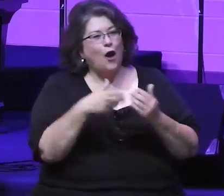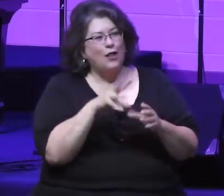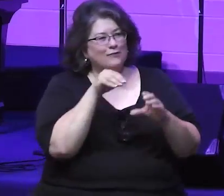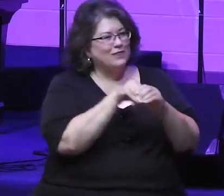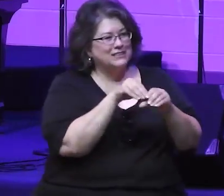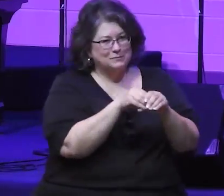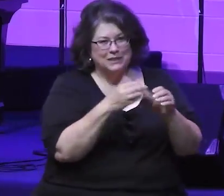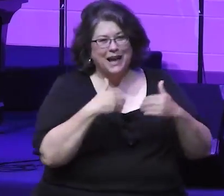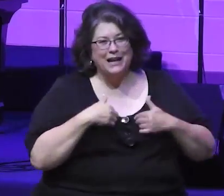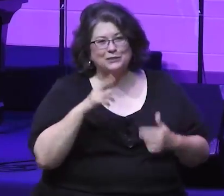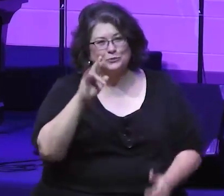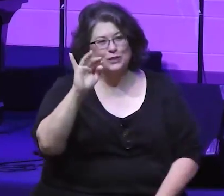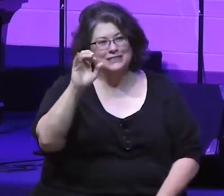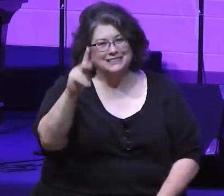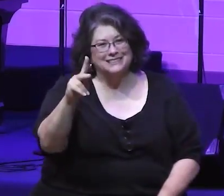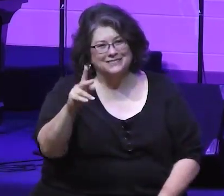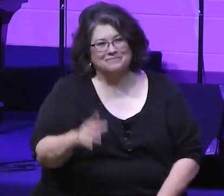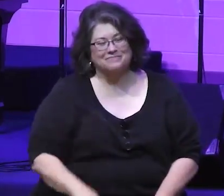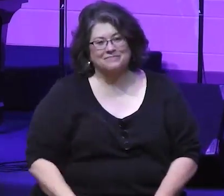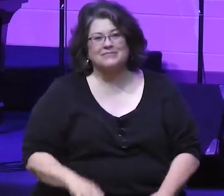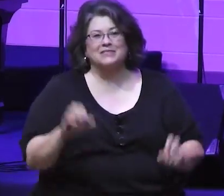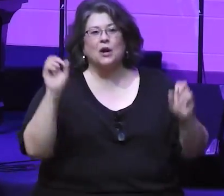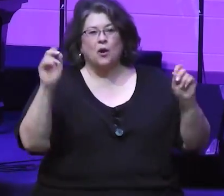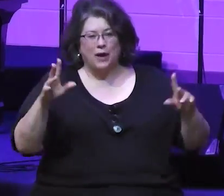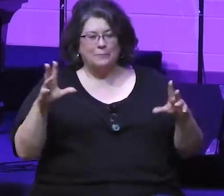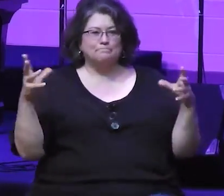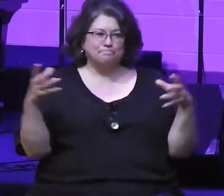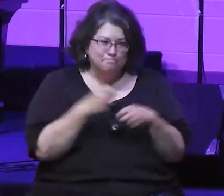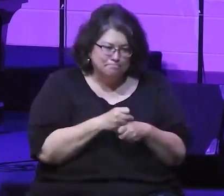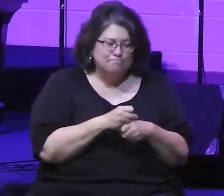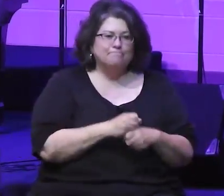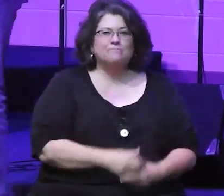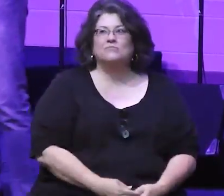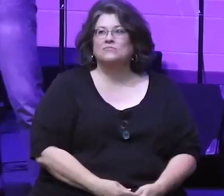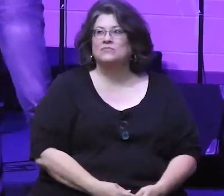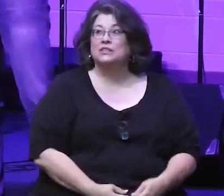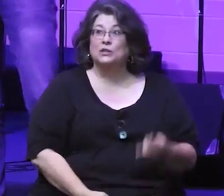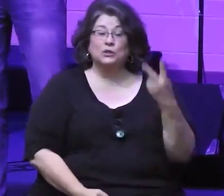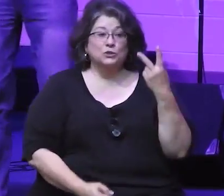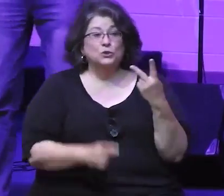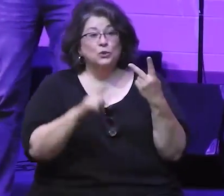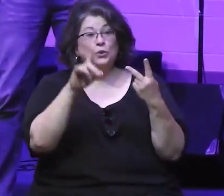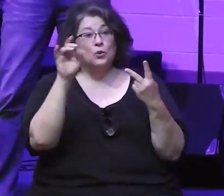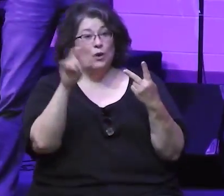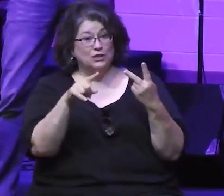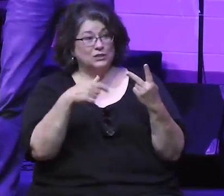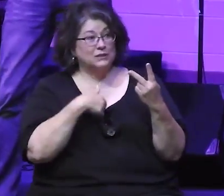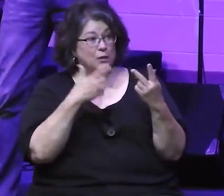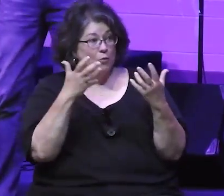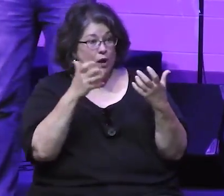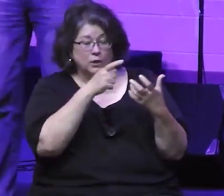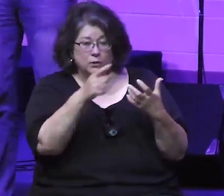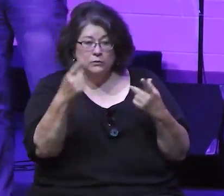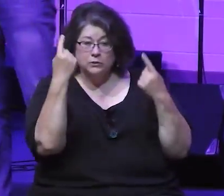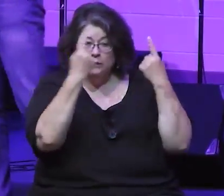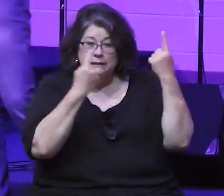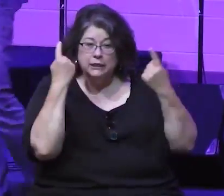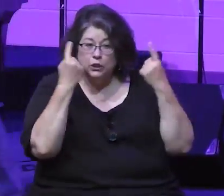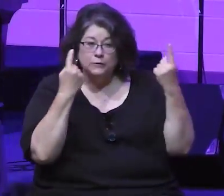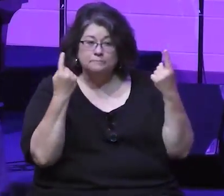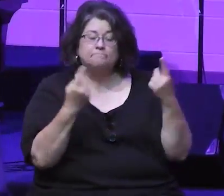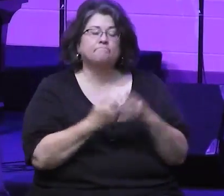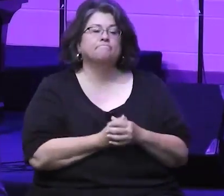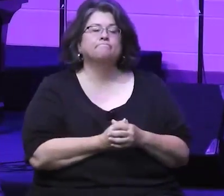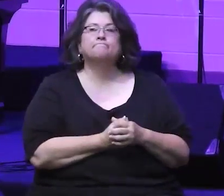Okay, let's pull this together. Here are 2 key questions I want to leave you with to think about and reflect as we think about this idea of the